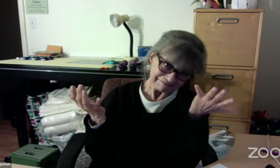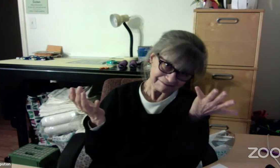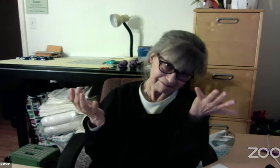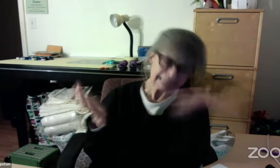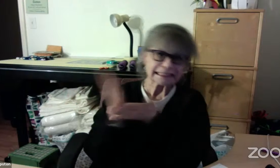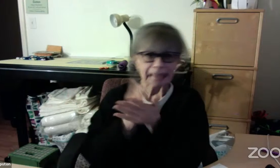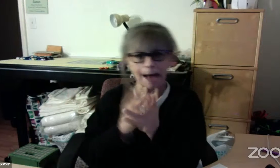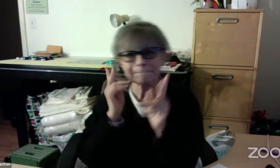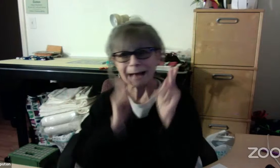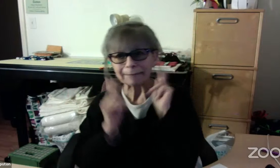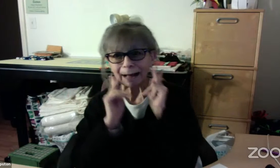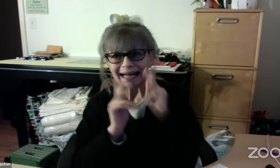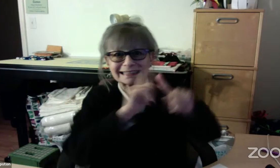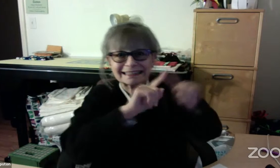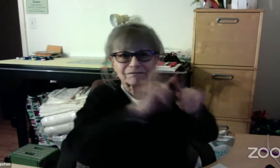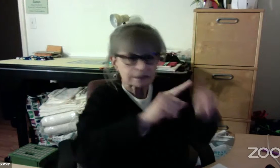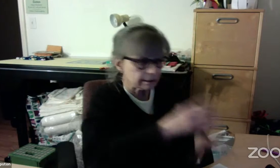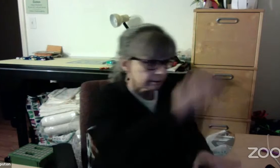mhm,